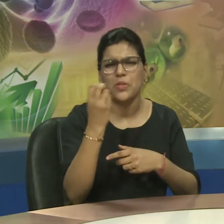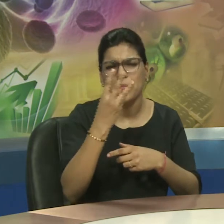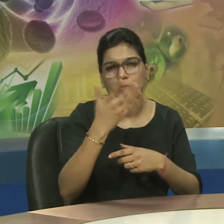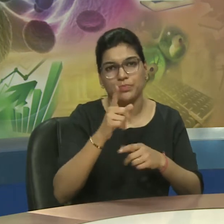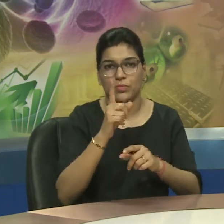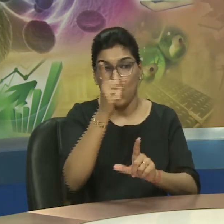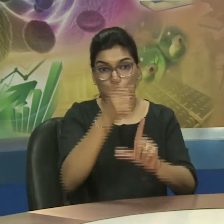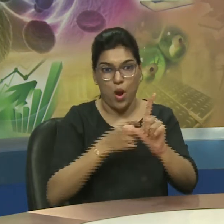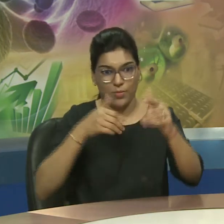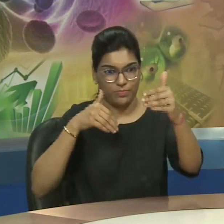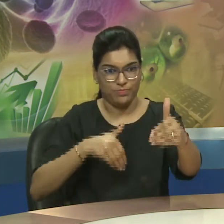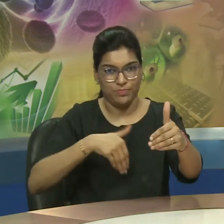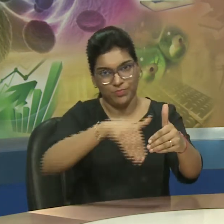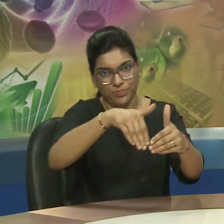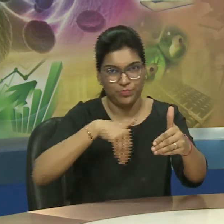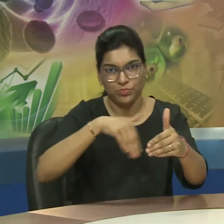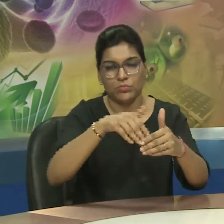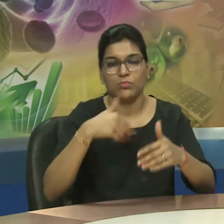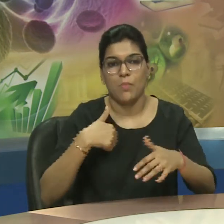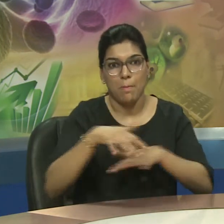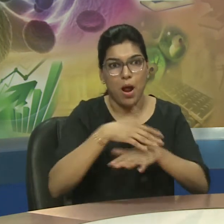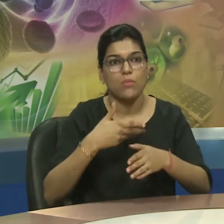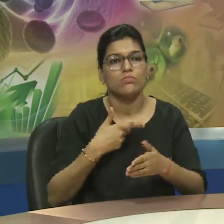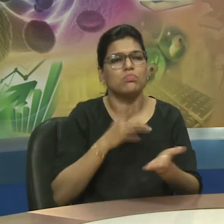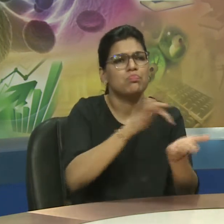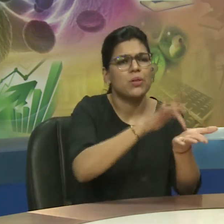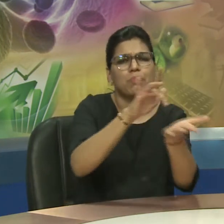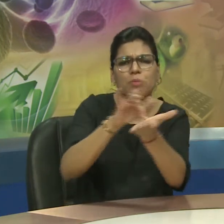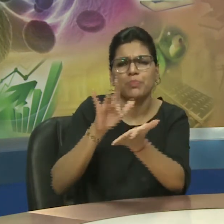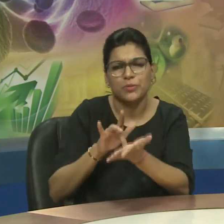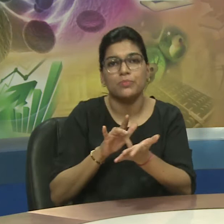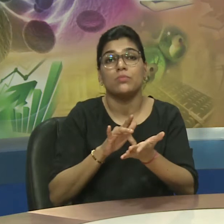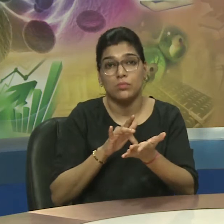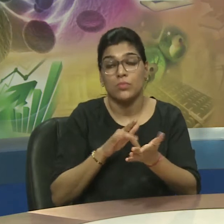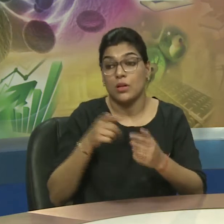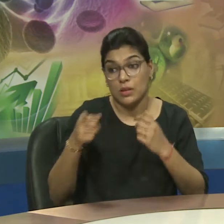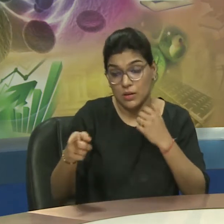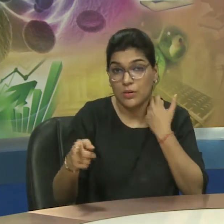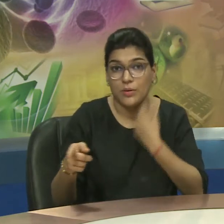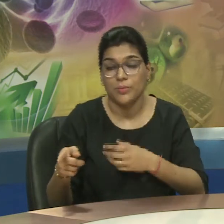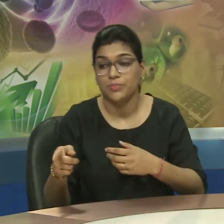This policy ensures the subject matter for